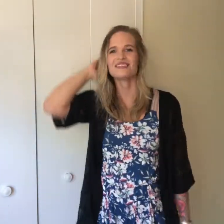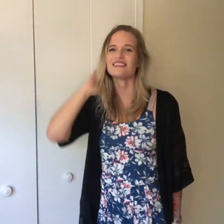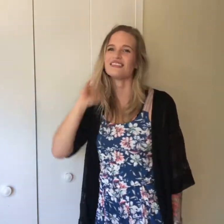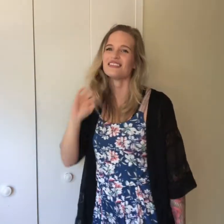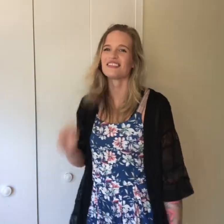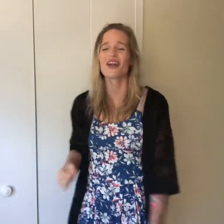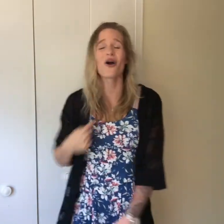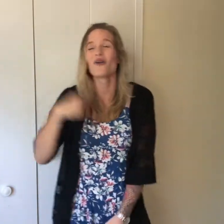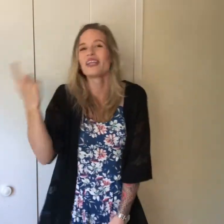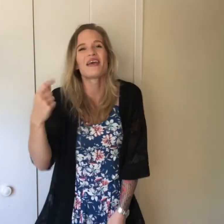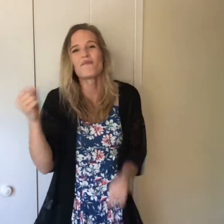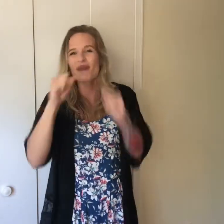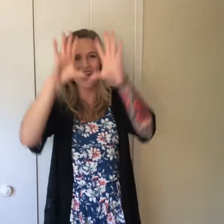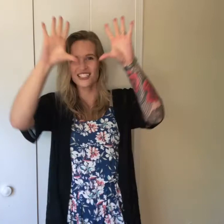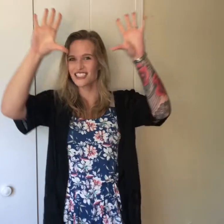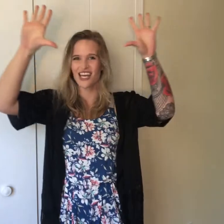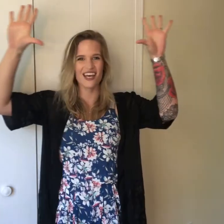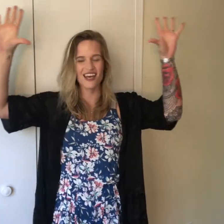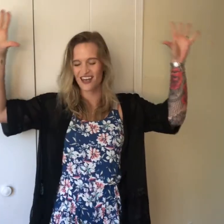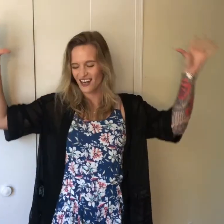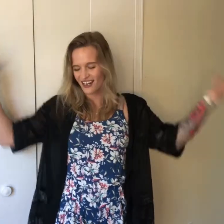yeah. I can only